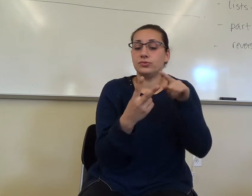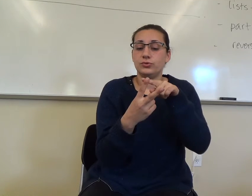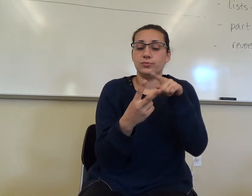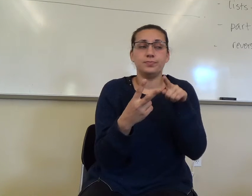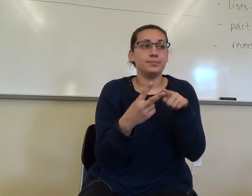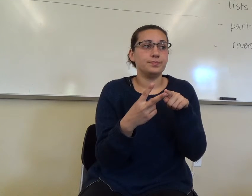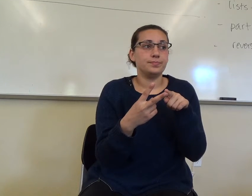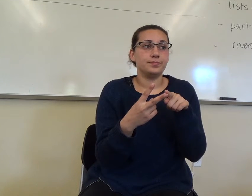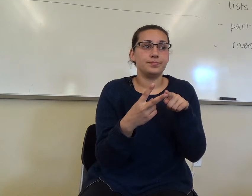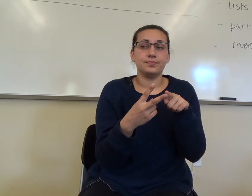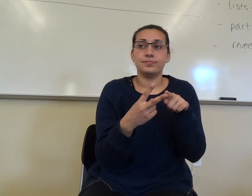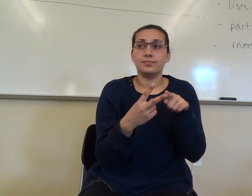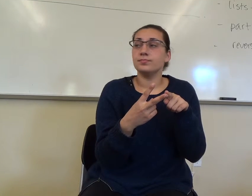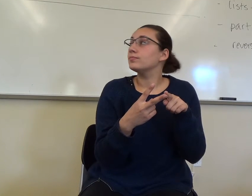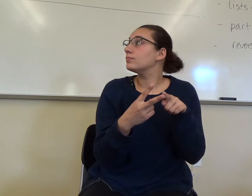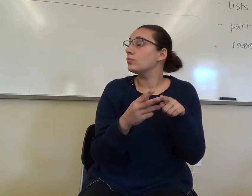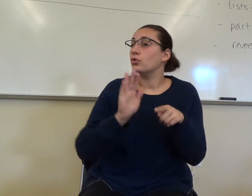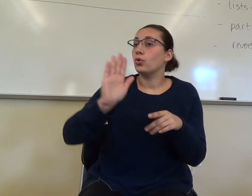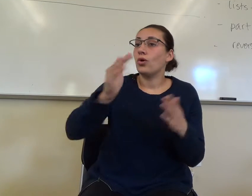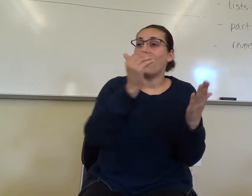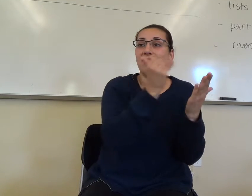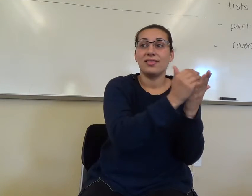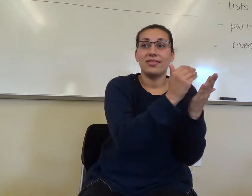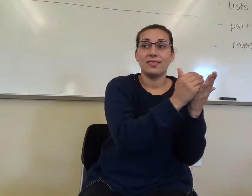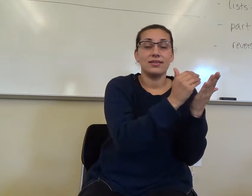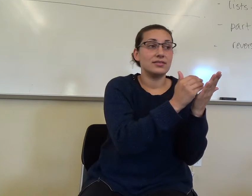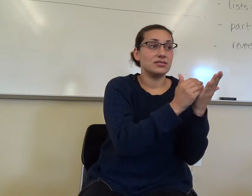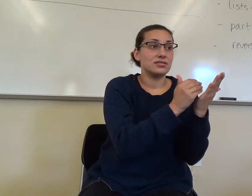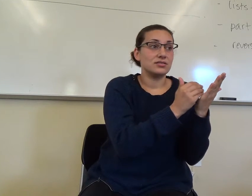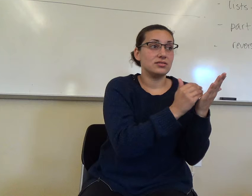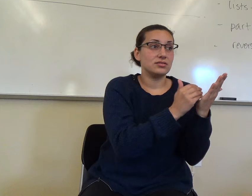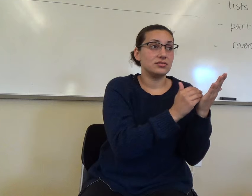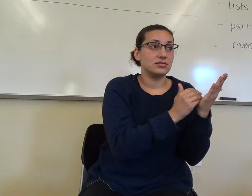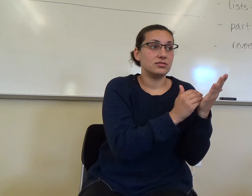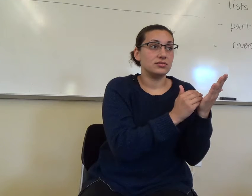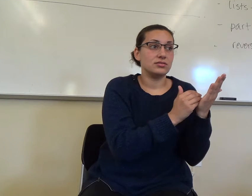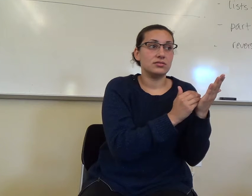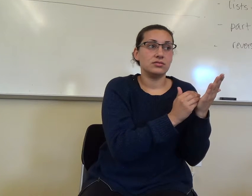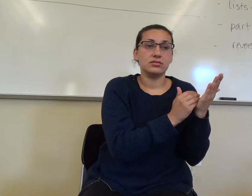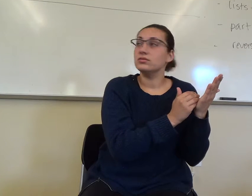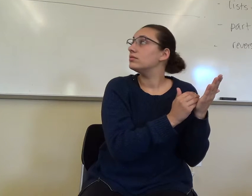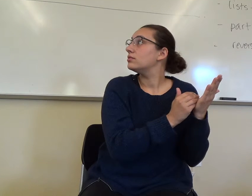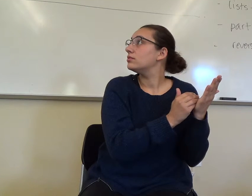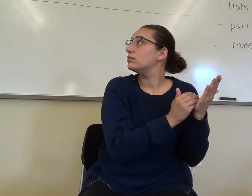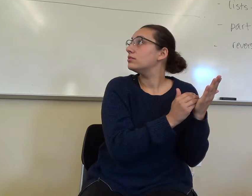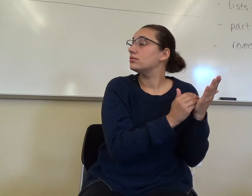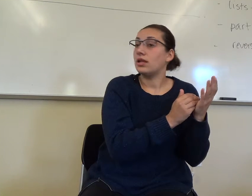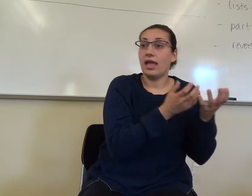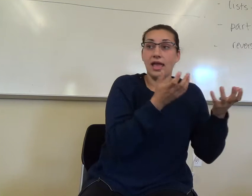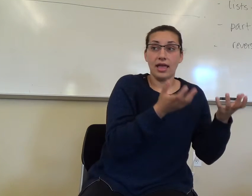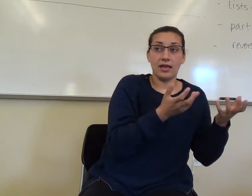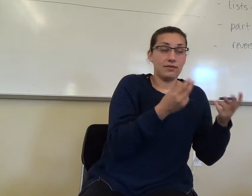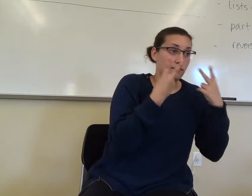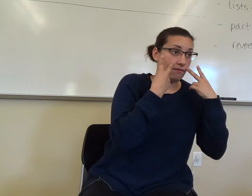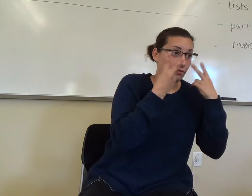The list is, okay, heavy viewers